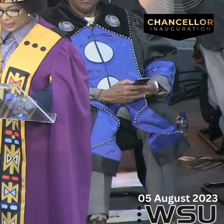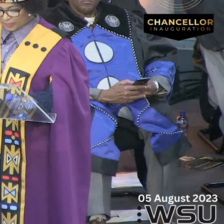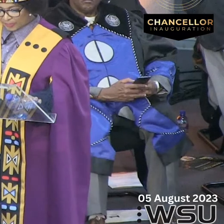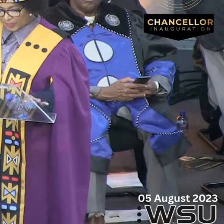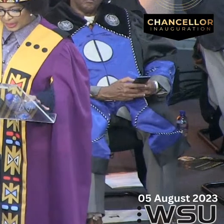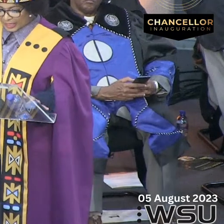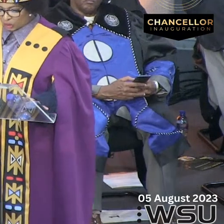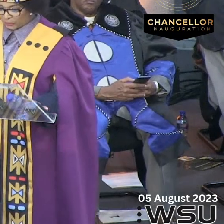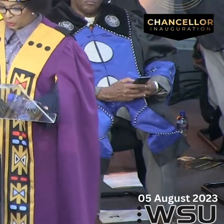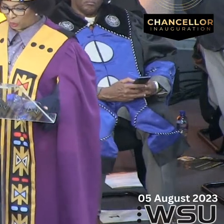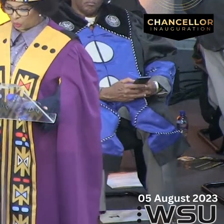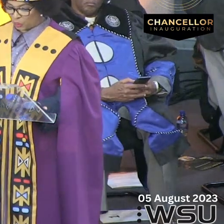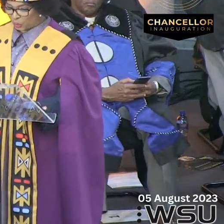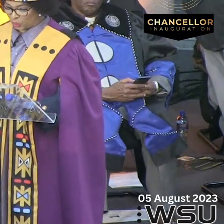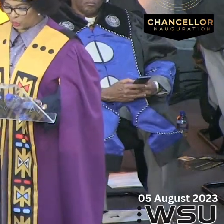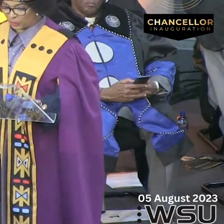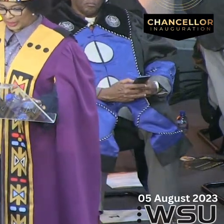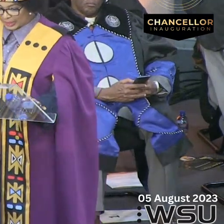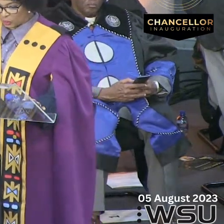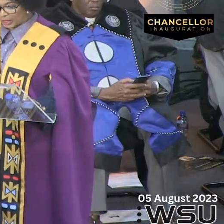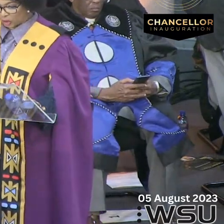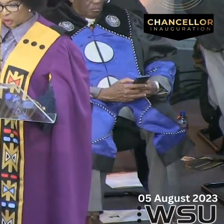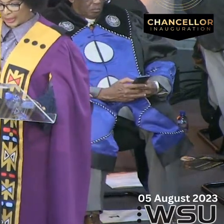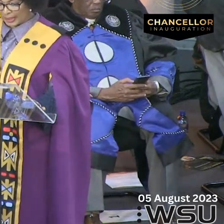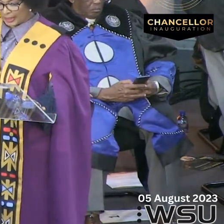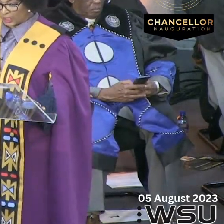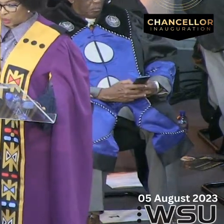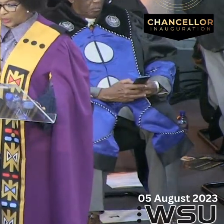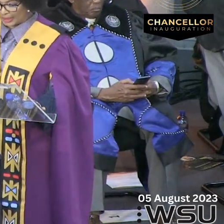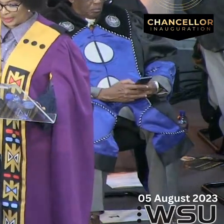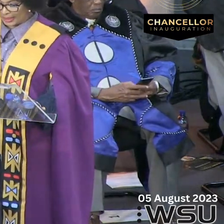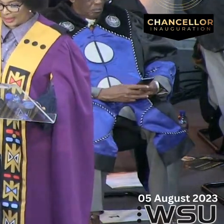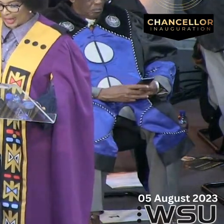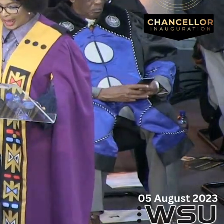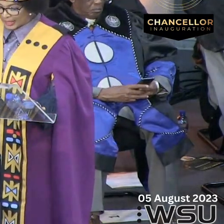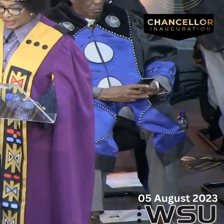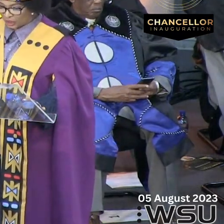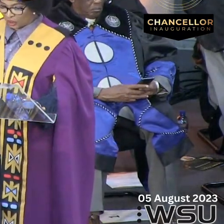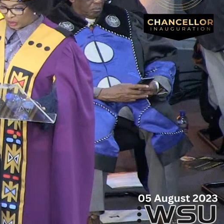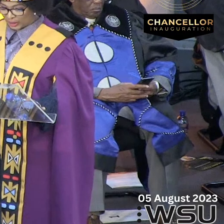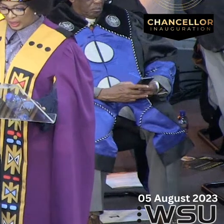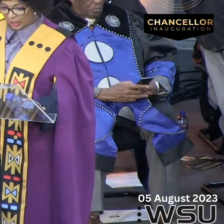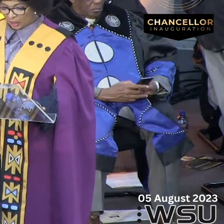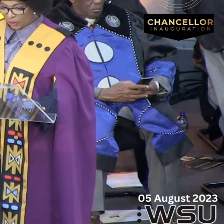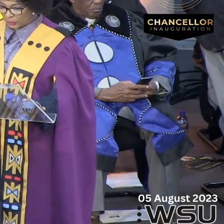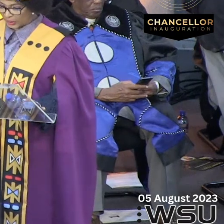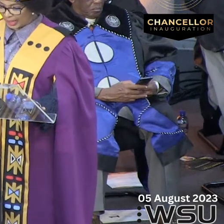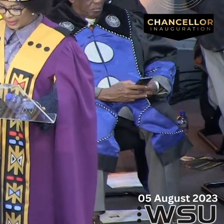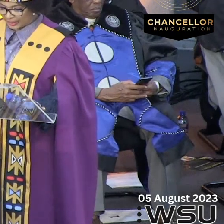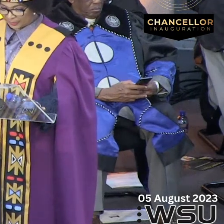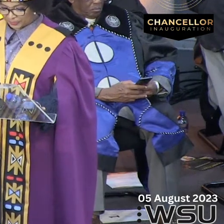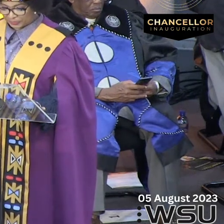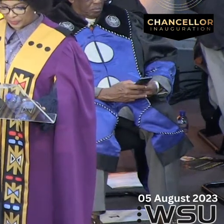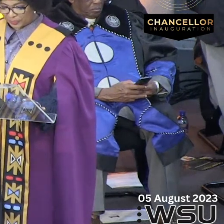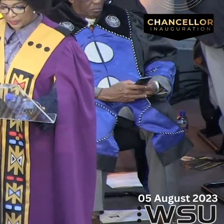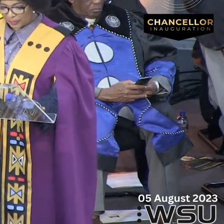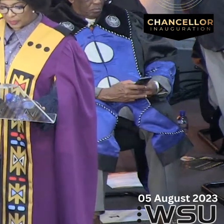The strategy of WUSU seeks to ensure that their students reach the highest echelons of